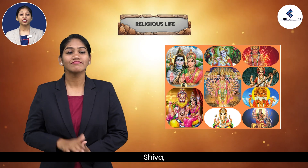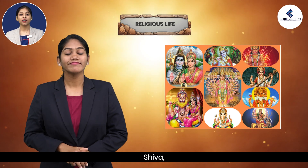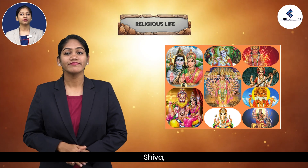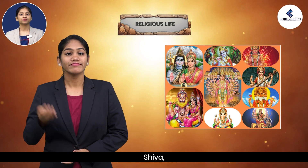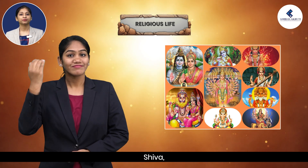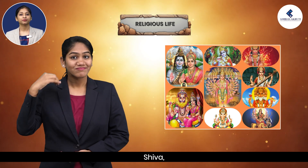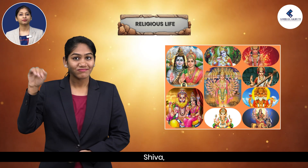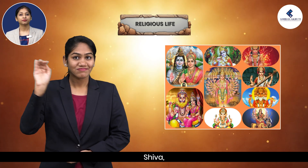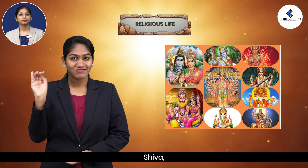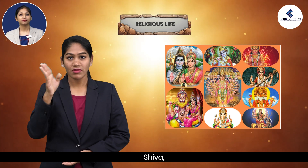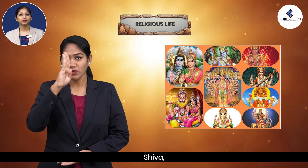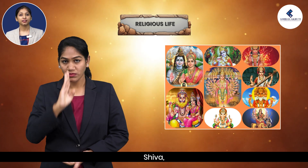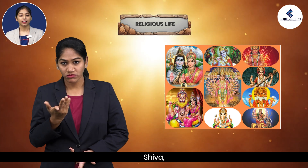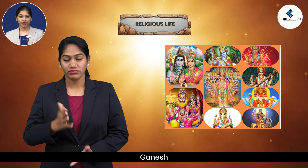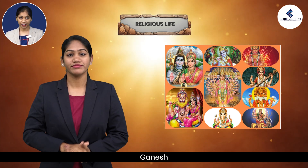Shiva,